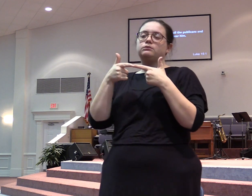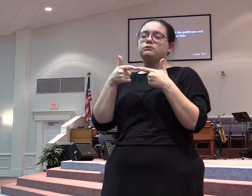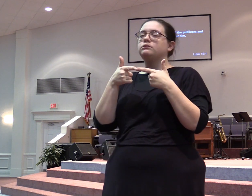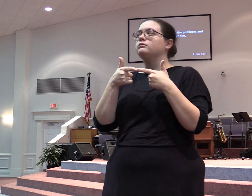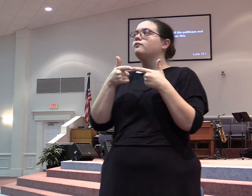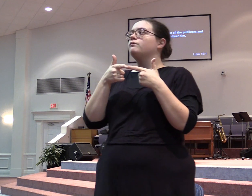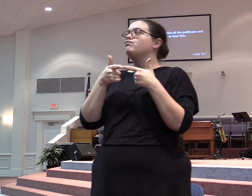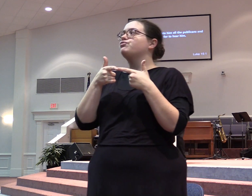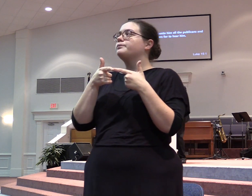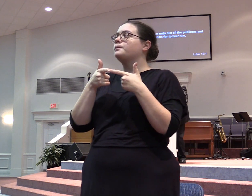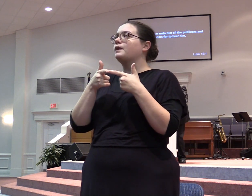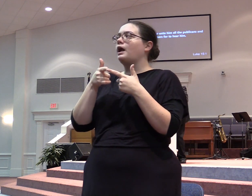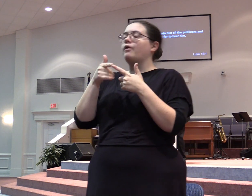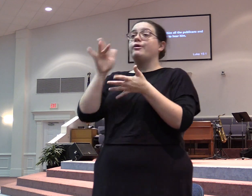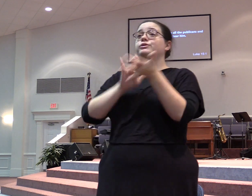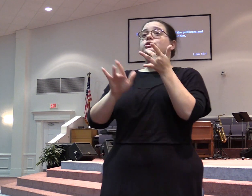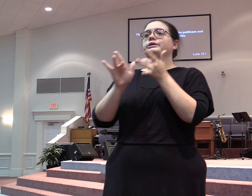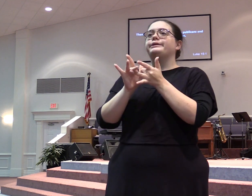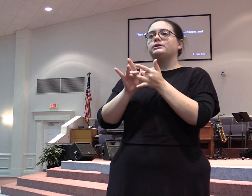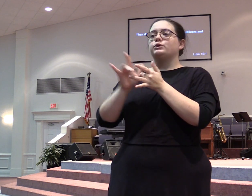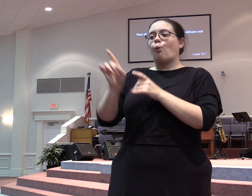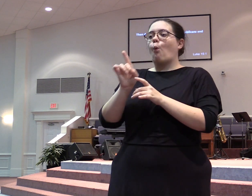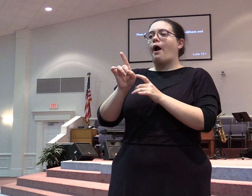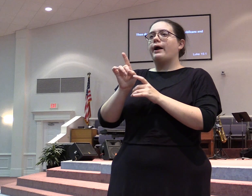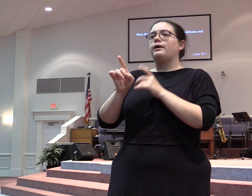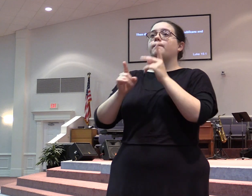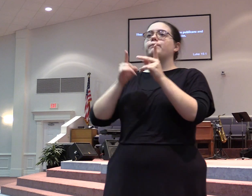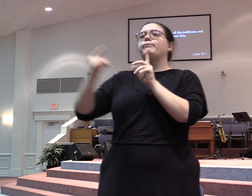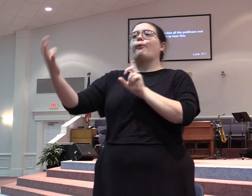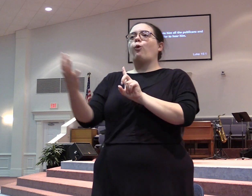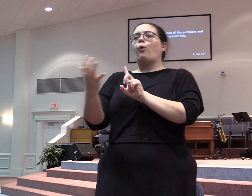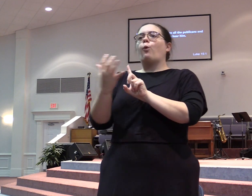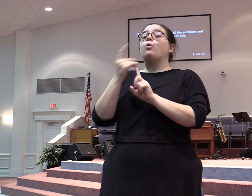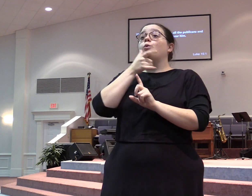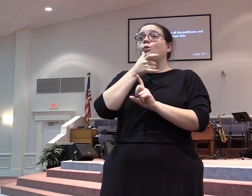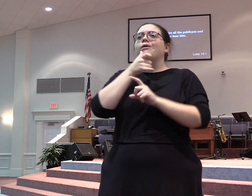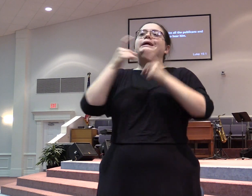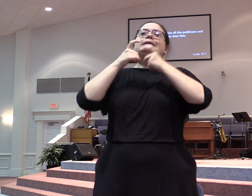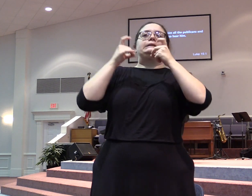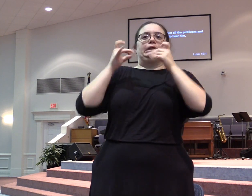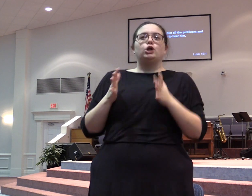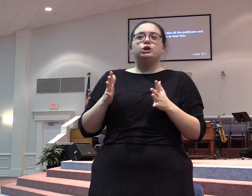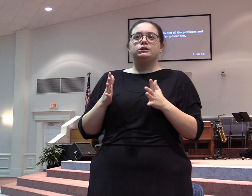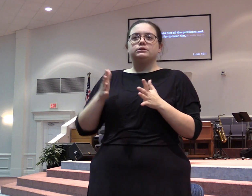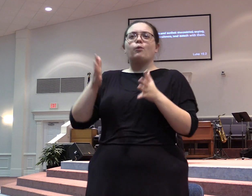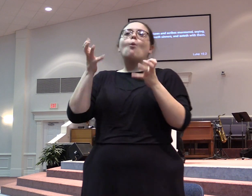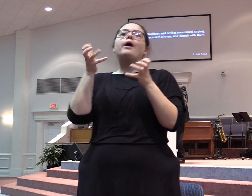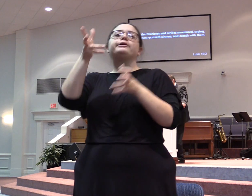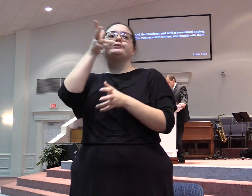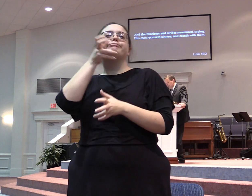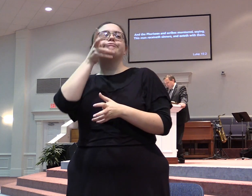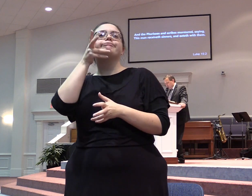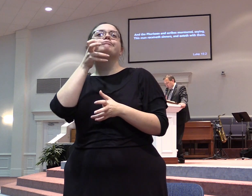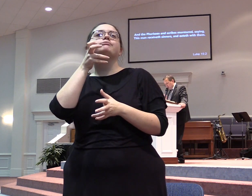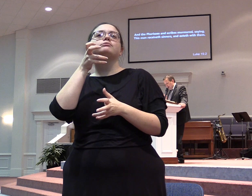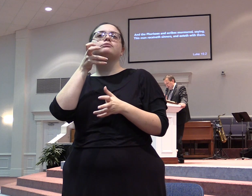"Then drew near unto him all the publicans and sinners for to hear him. And the